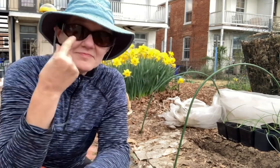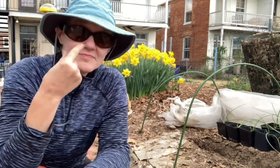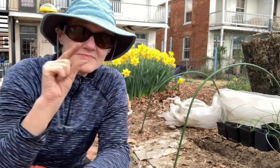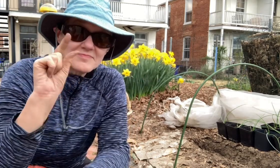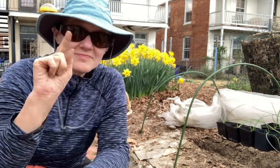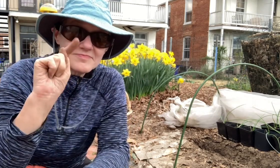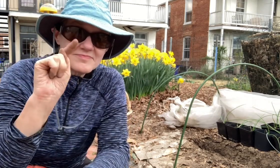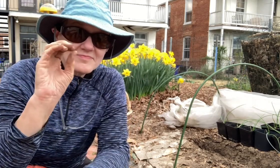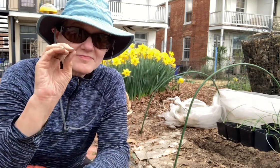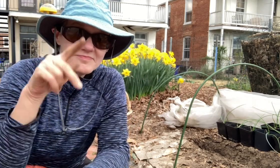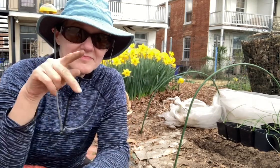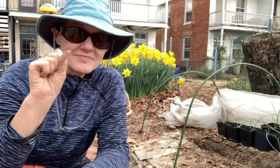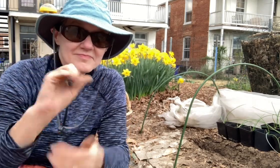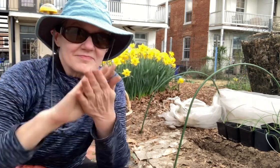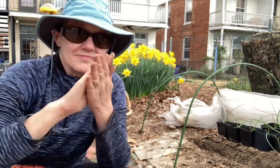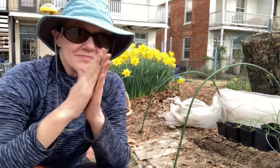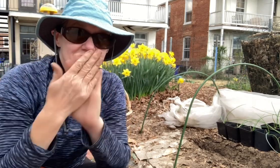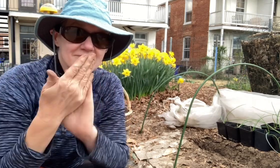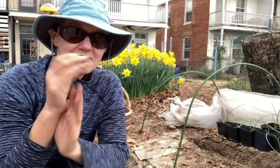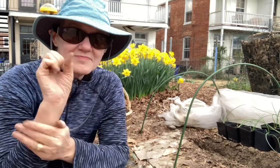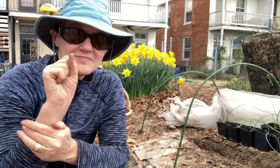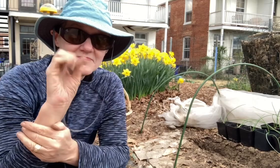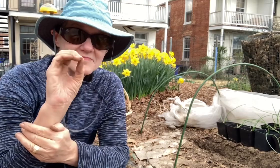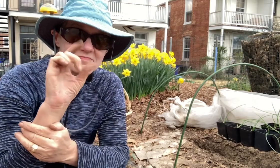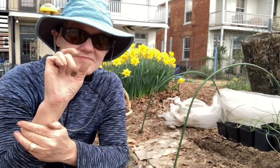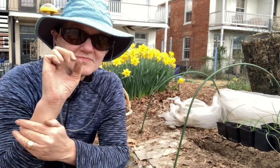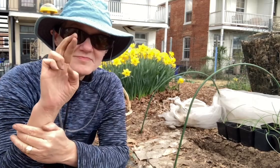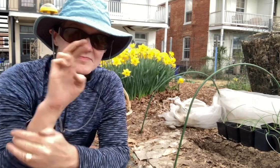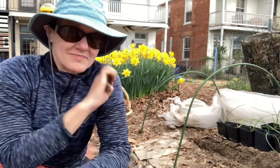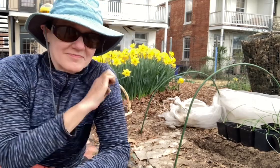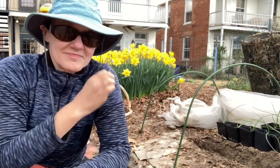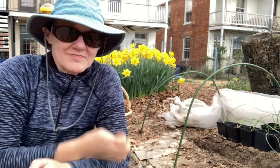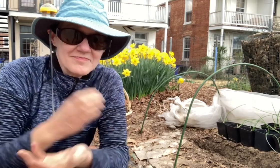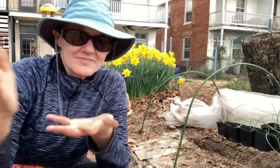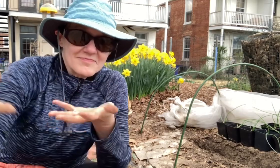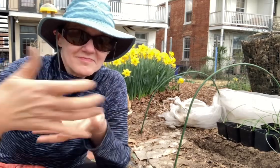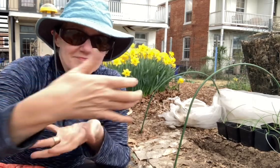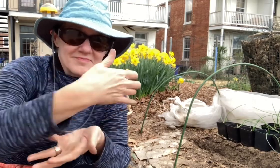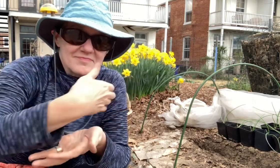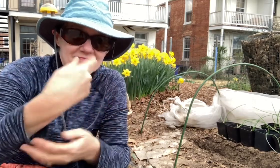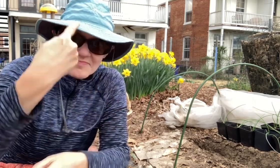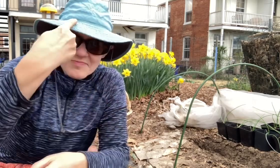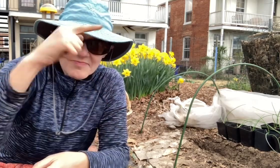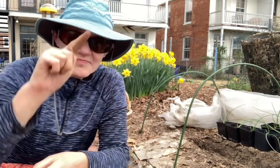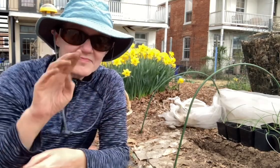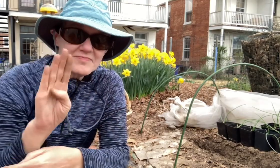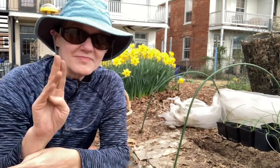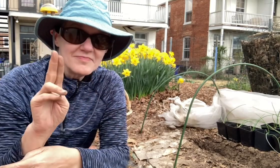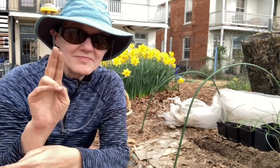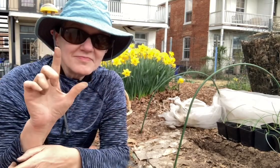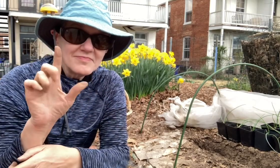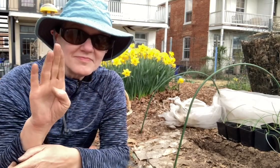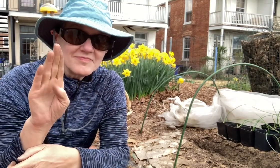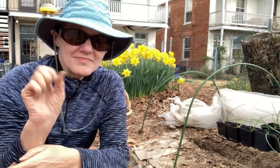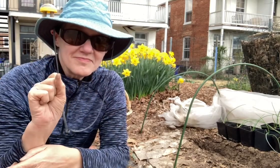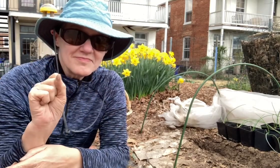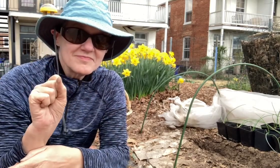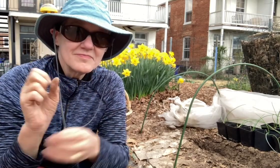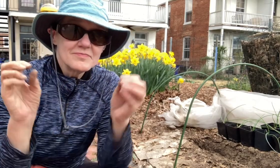And that's important because the green tops become the solar energy collectors for growing the